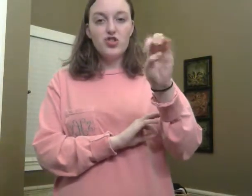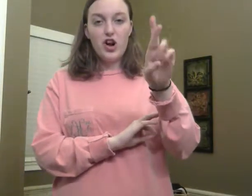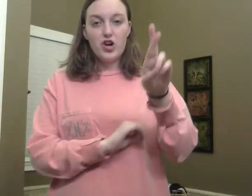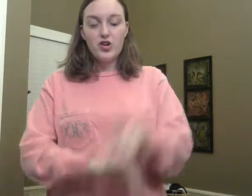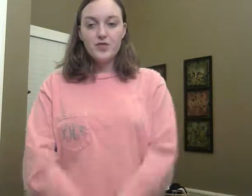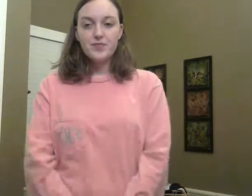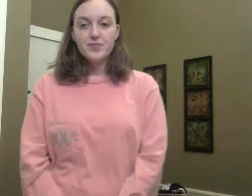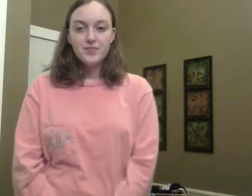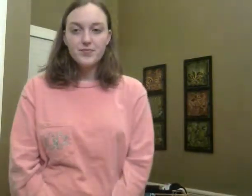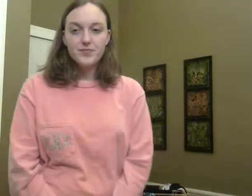It looks like the large mosquito.